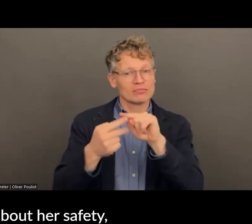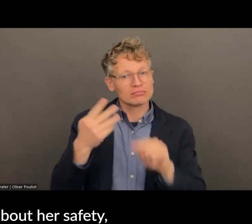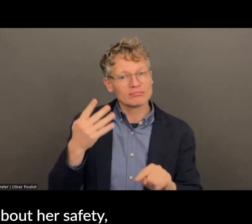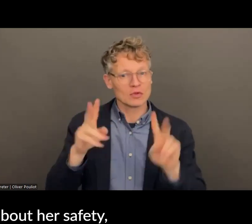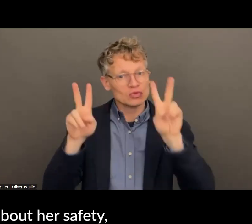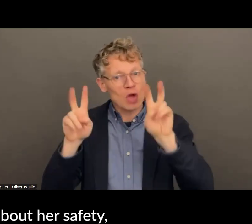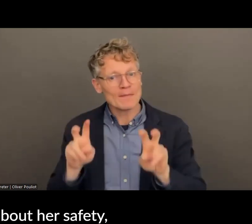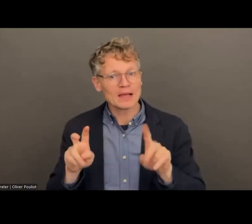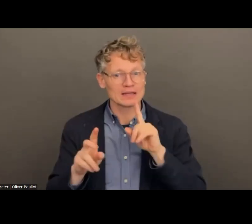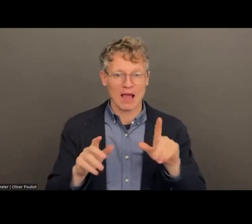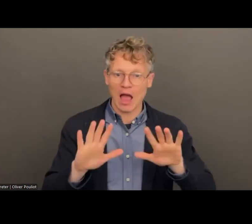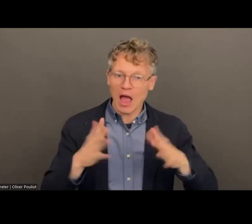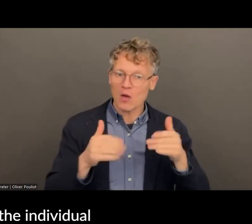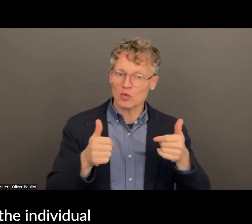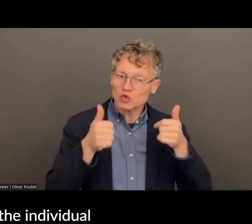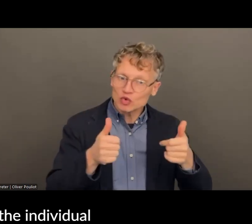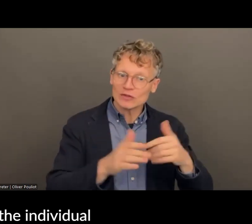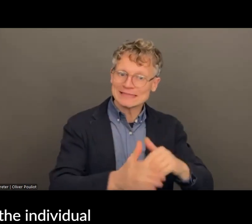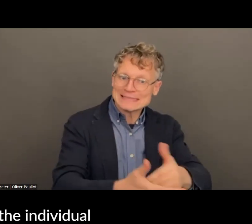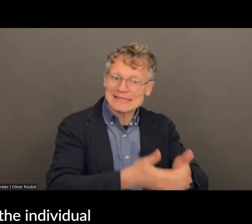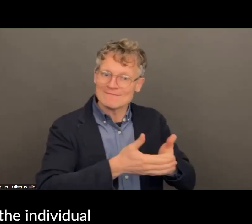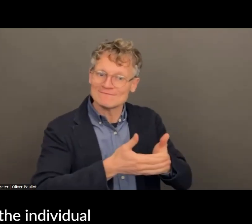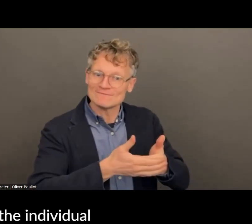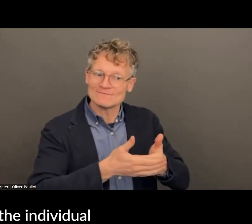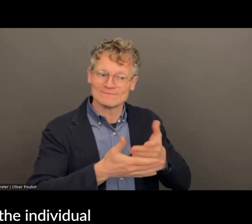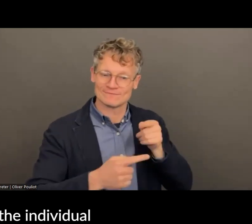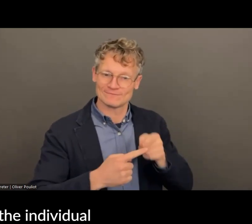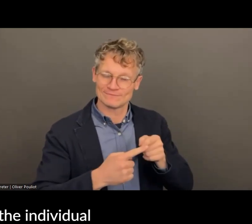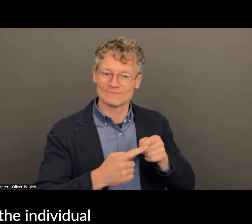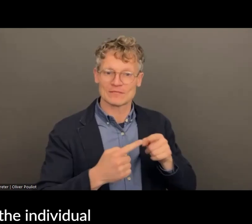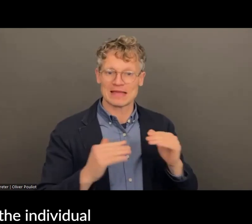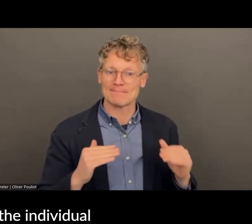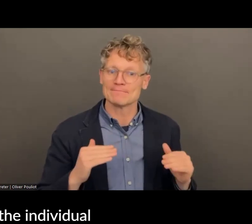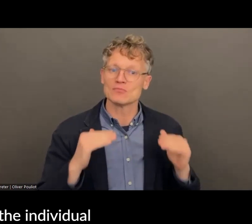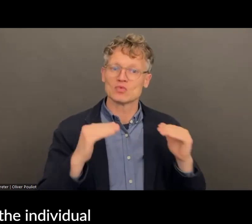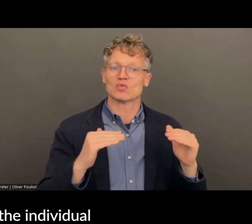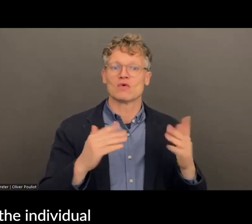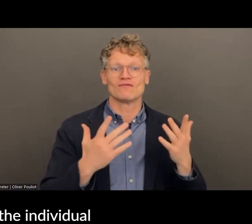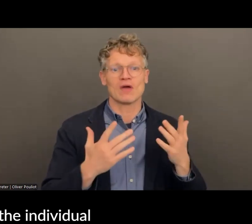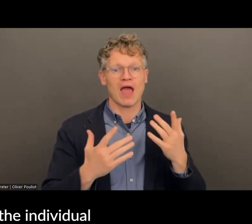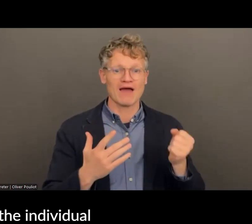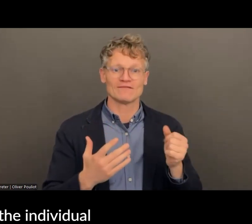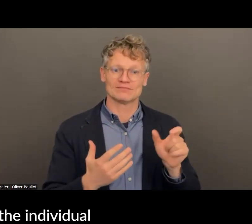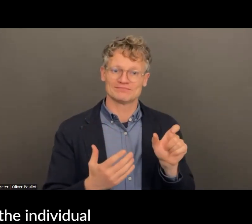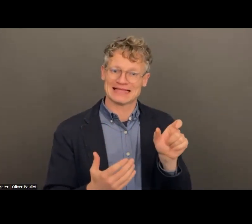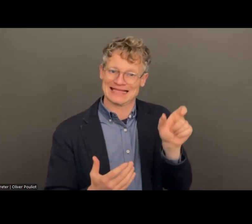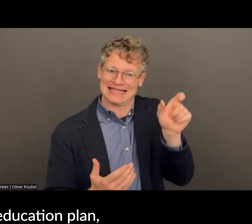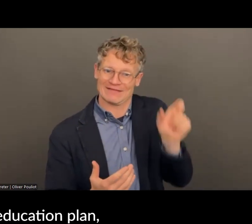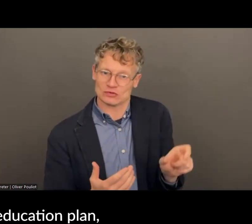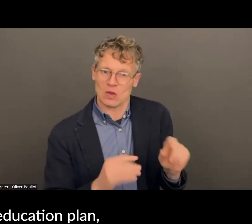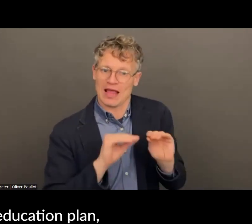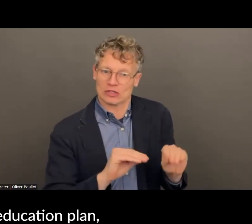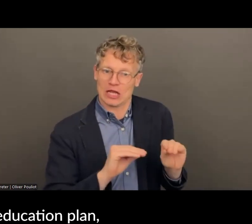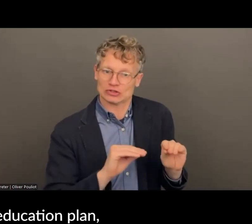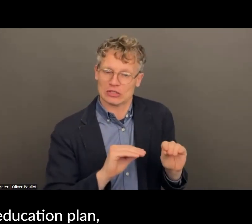body postures can be improved, and they start with the individual education plan, which is quite essential. From